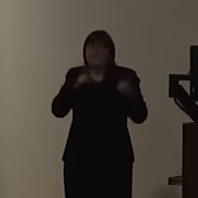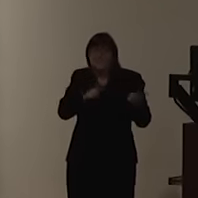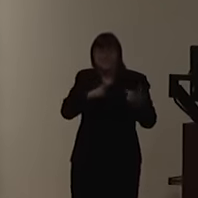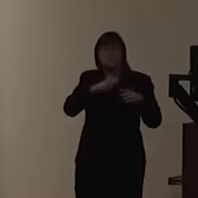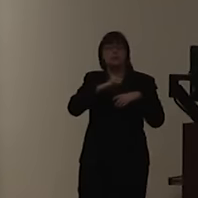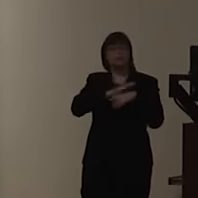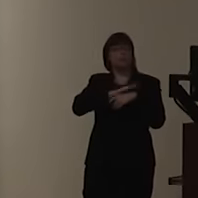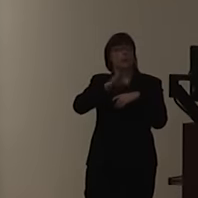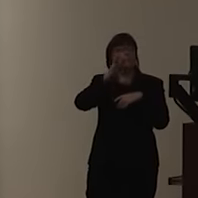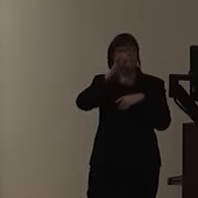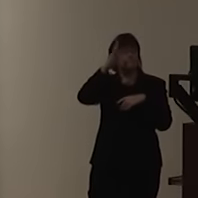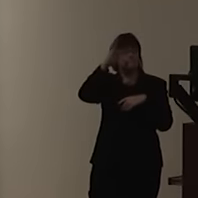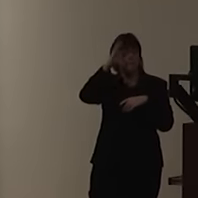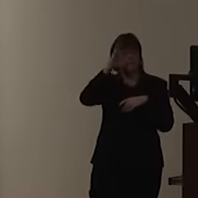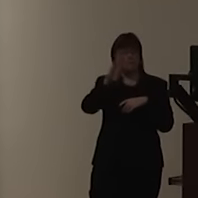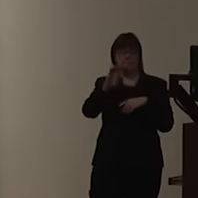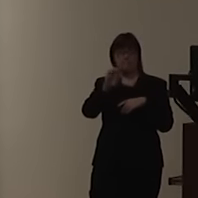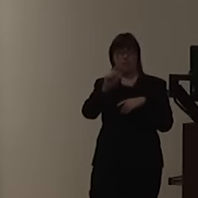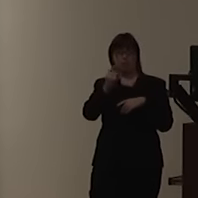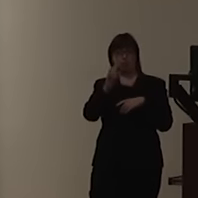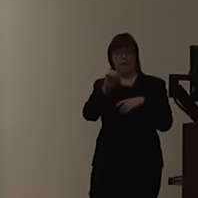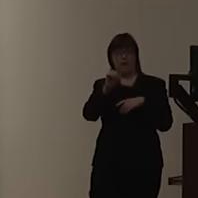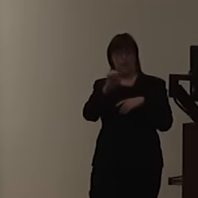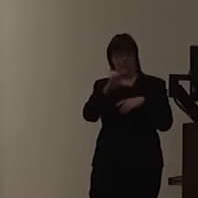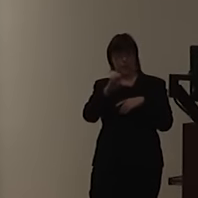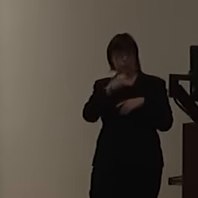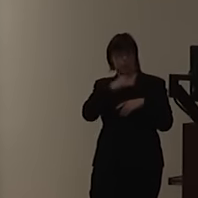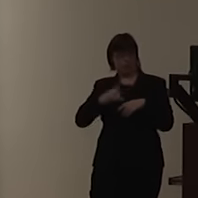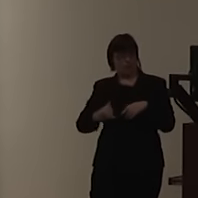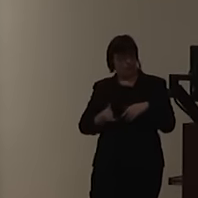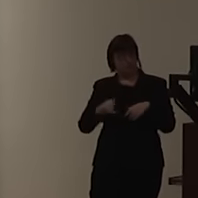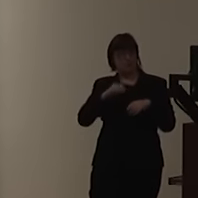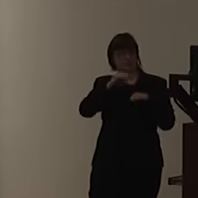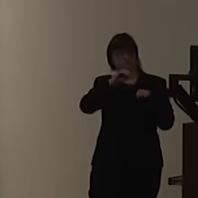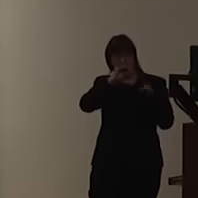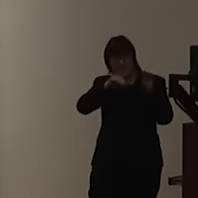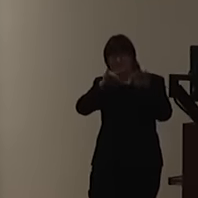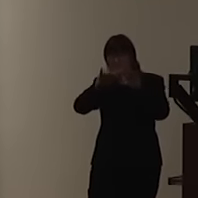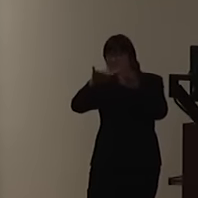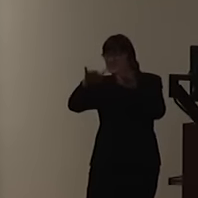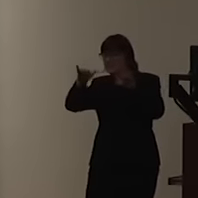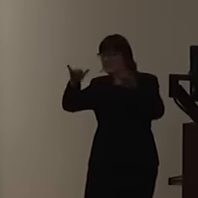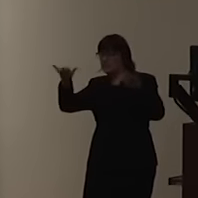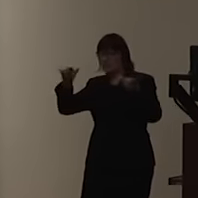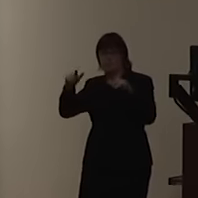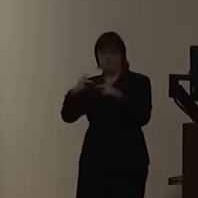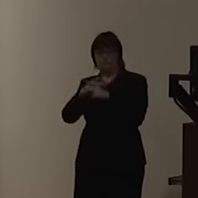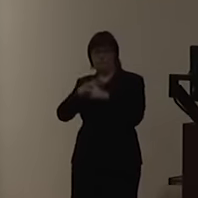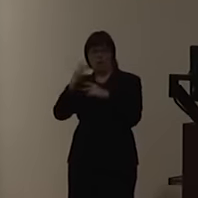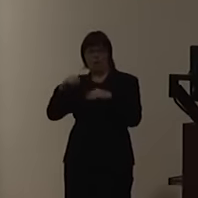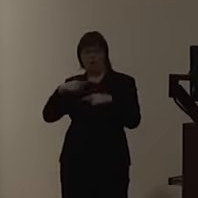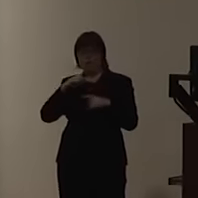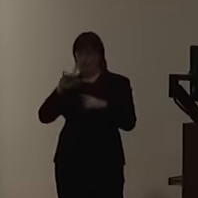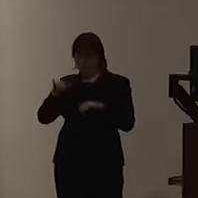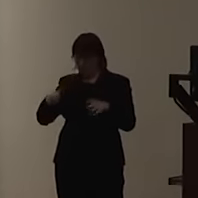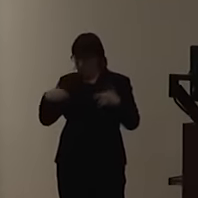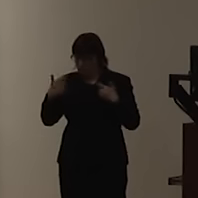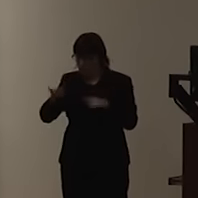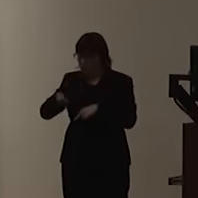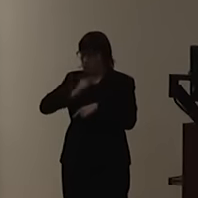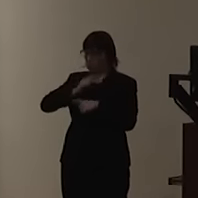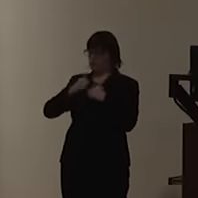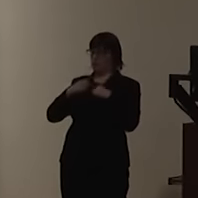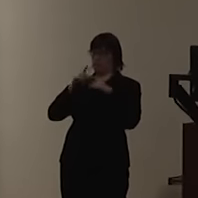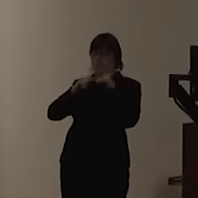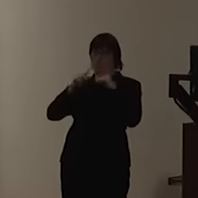figured out it was spread by person-to-person transmission. And Ebola was much the same mode of transmission. It was discovered actually by a good